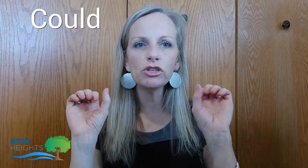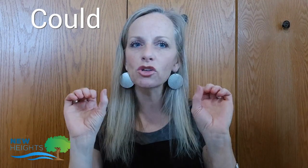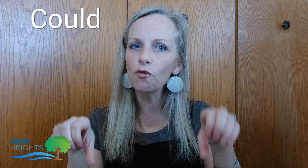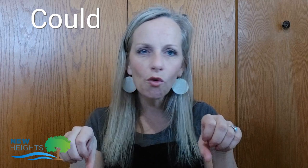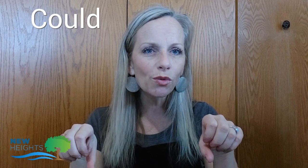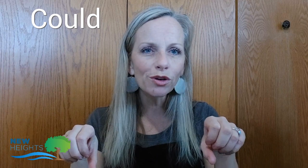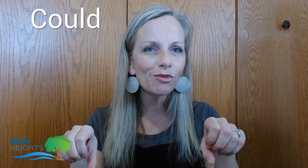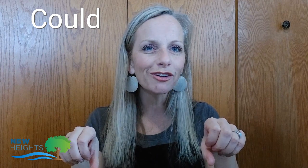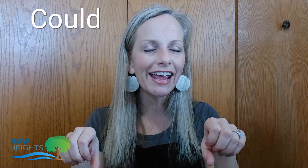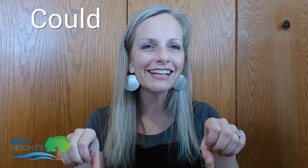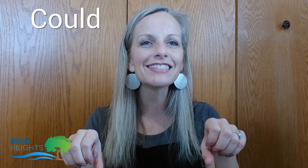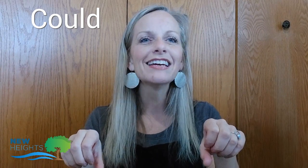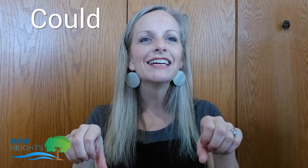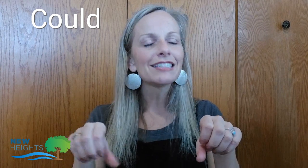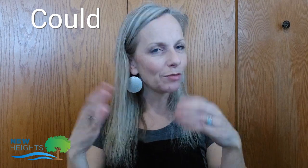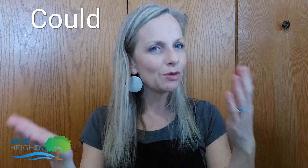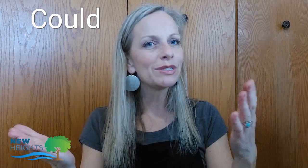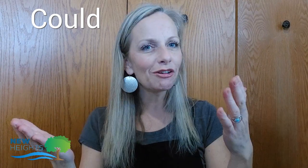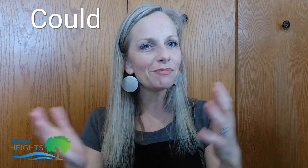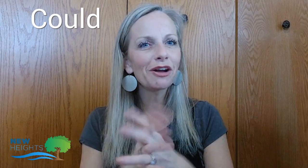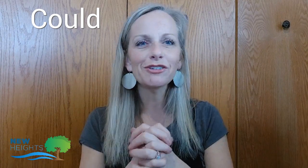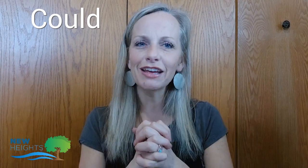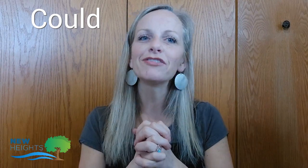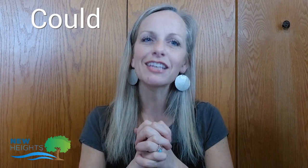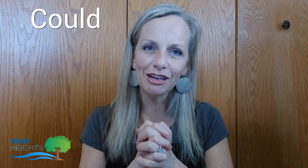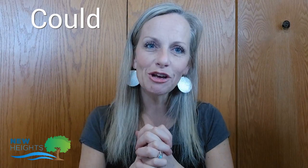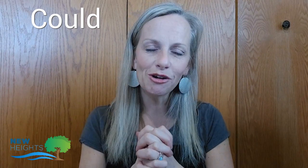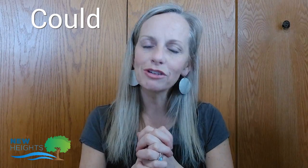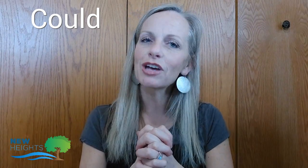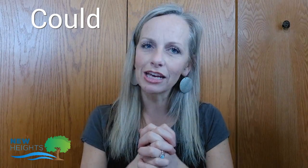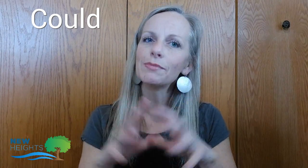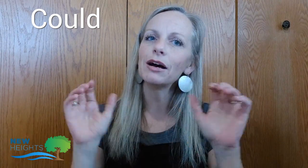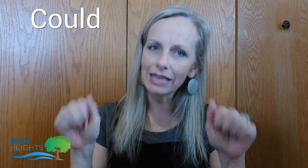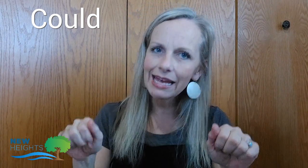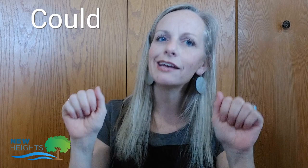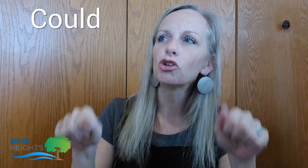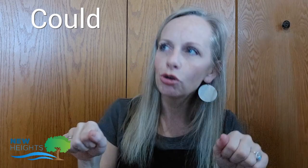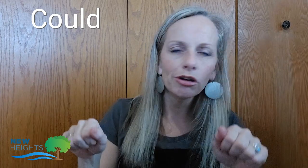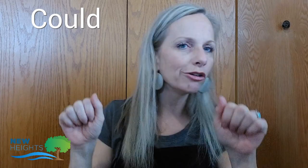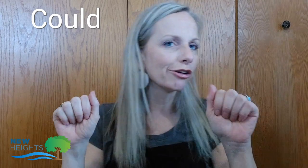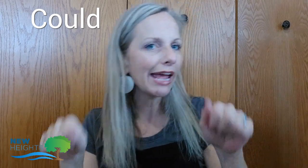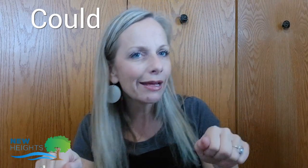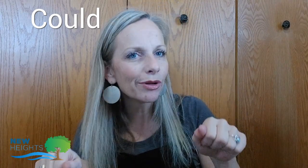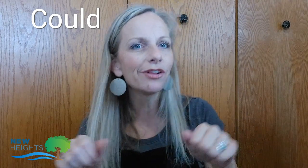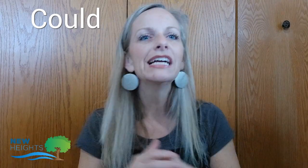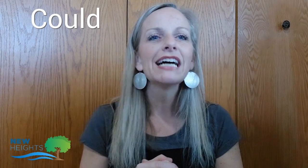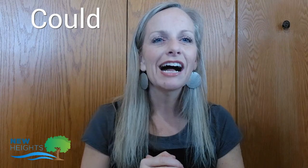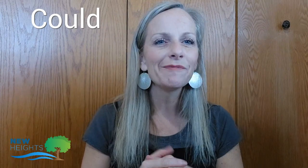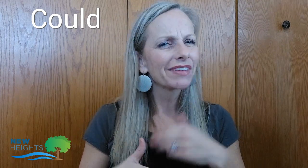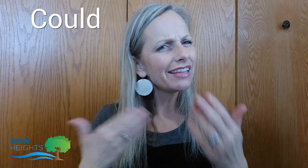just go forward with your hands, someone who's hearing impaired or deaf is going to know you're talking about can, could, or able. A lot